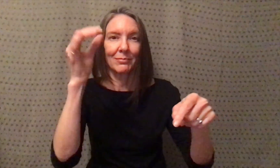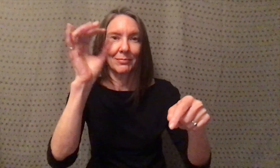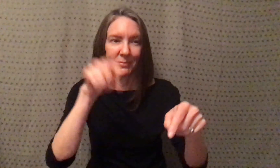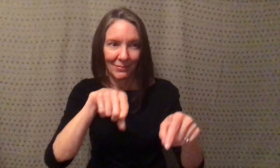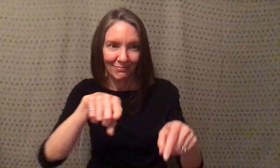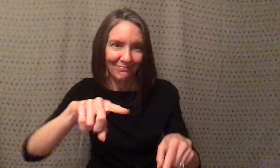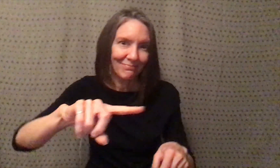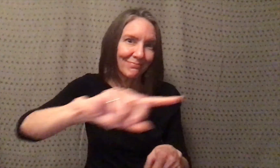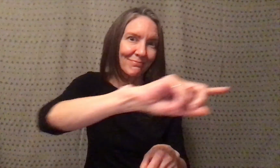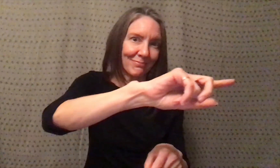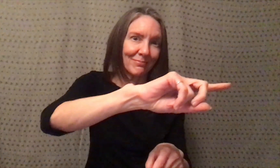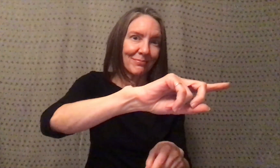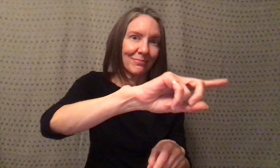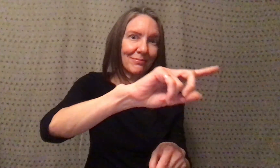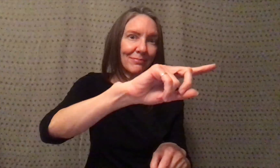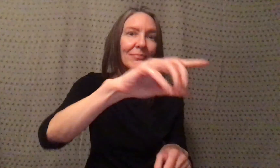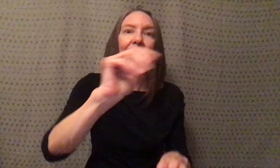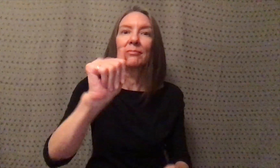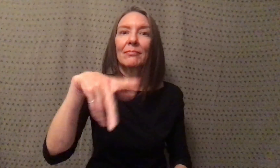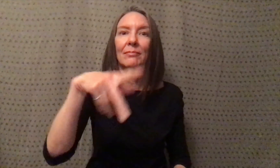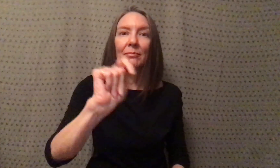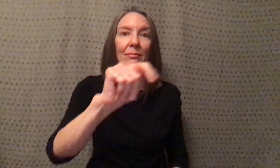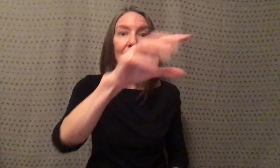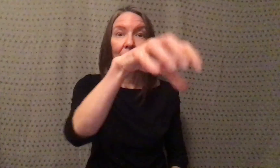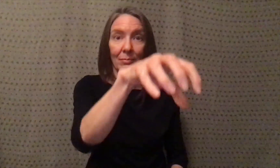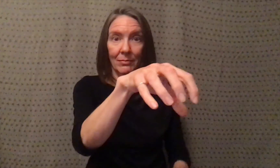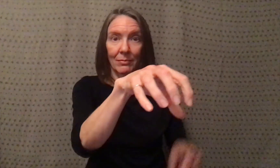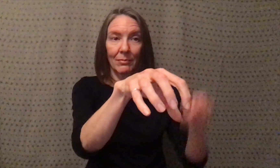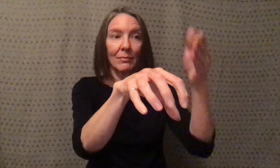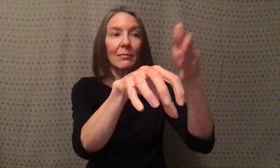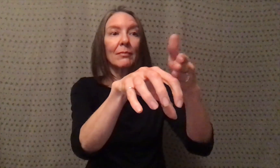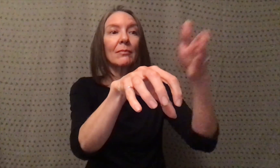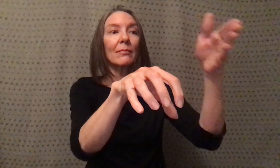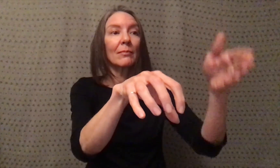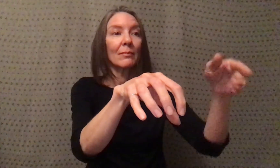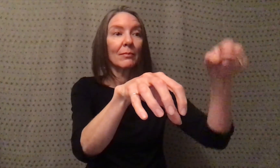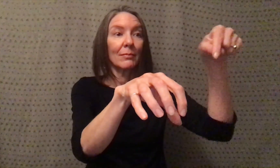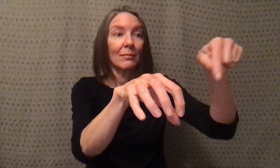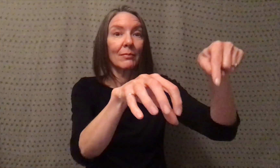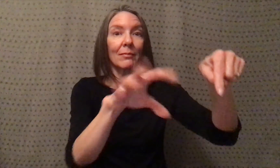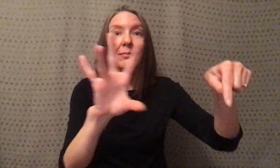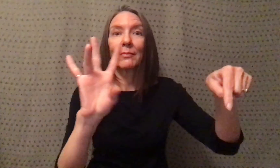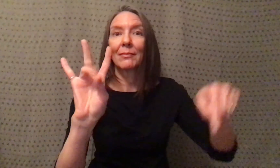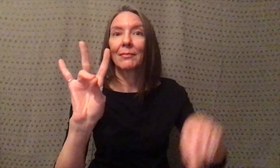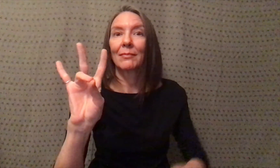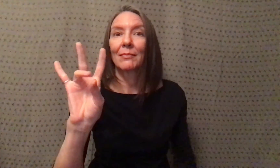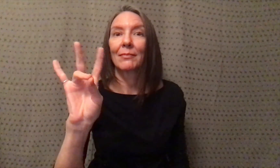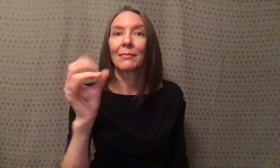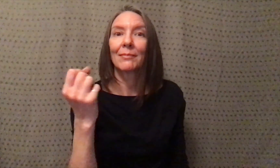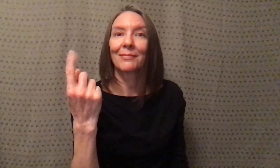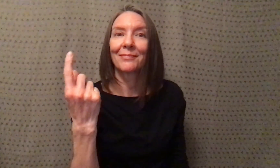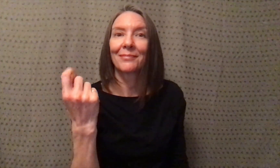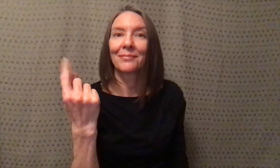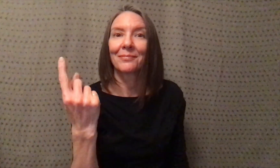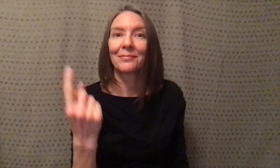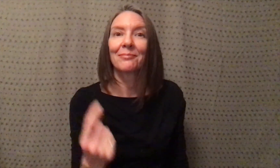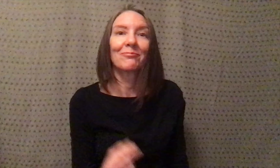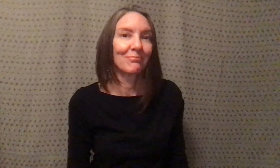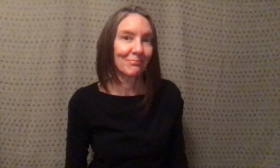know, that one, you take a left. And next to the apartment is a 7-Eleven.